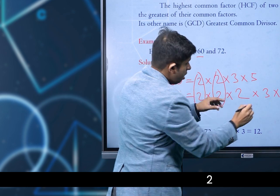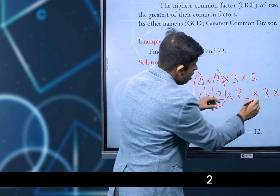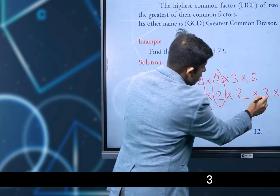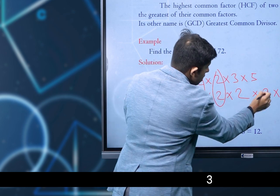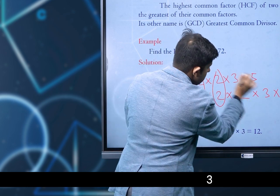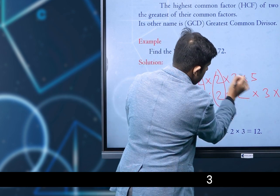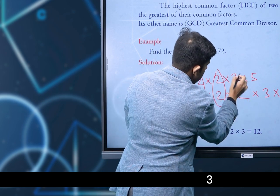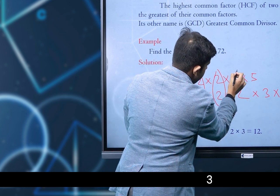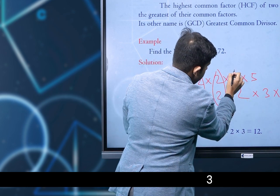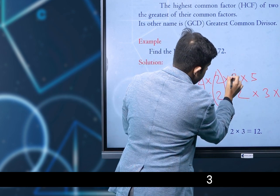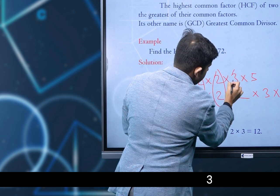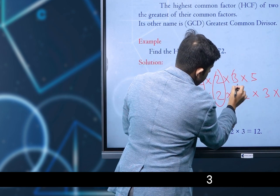3,